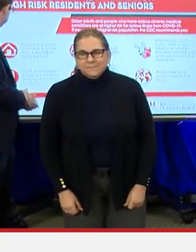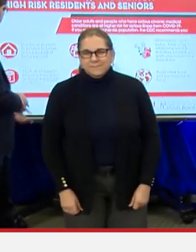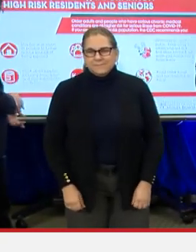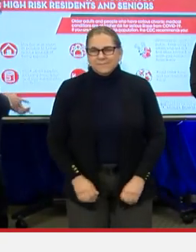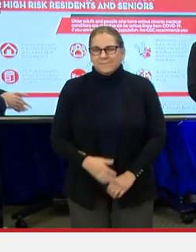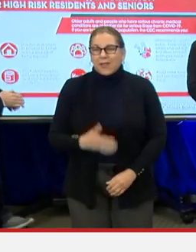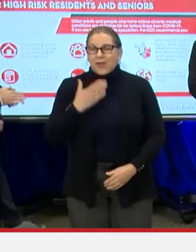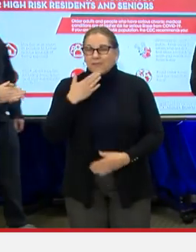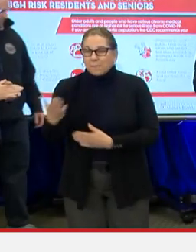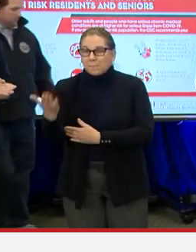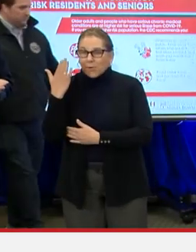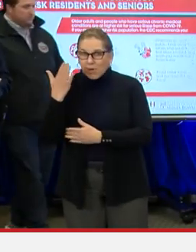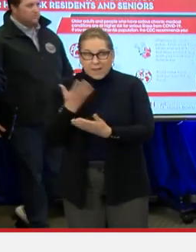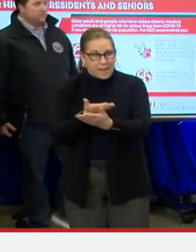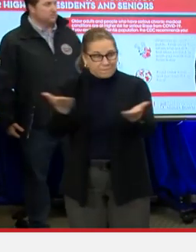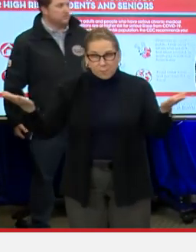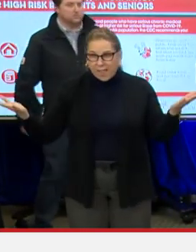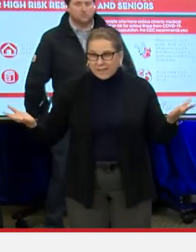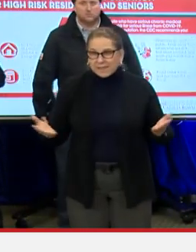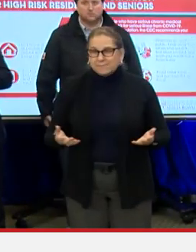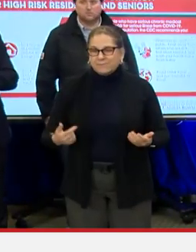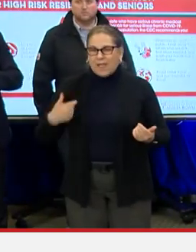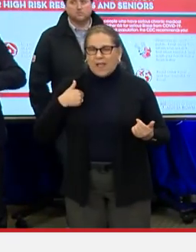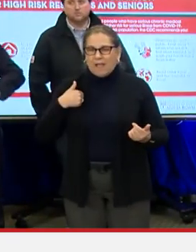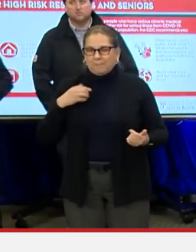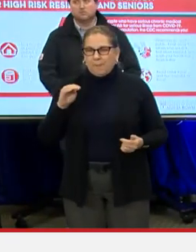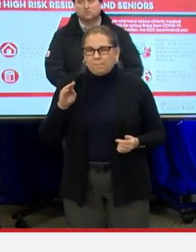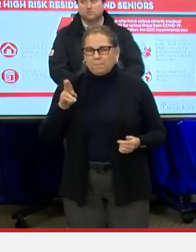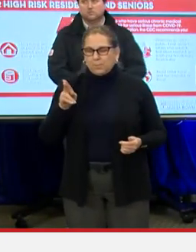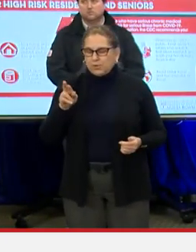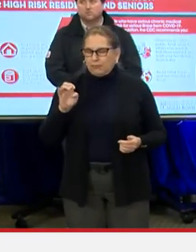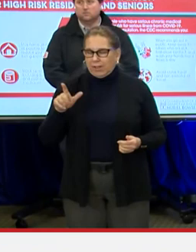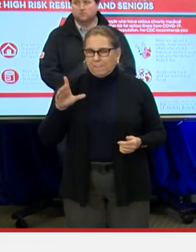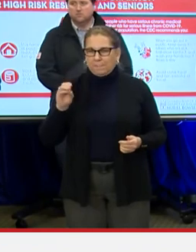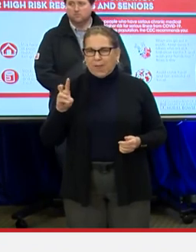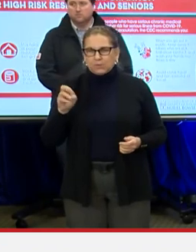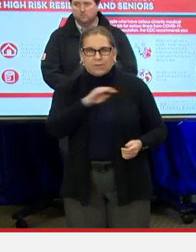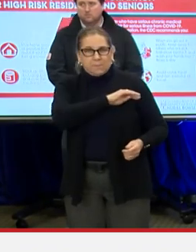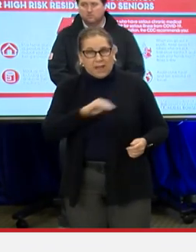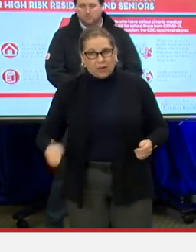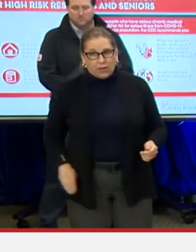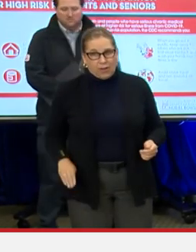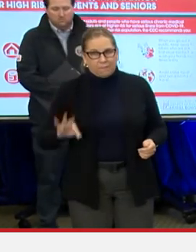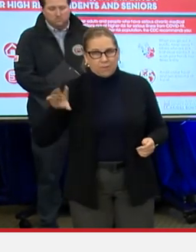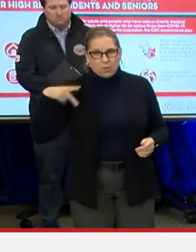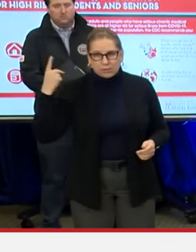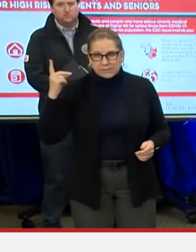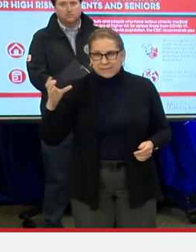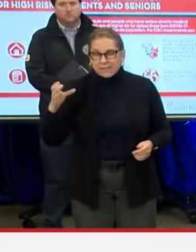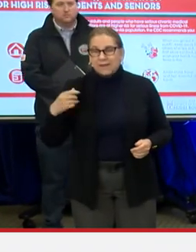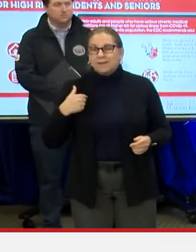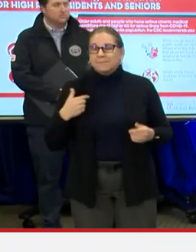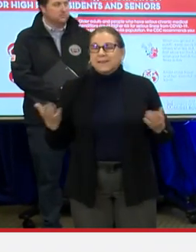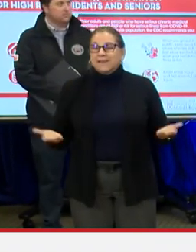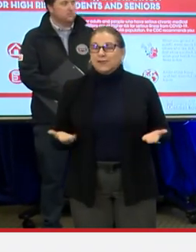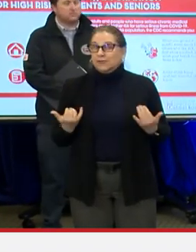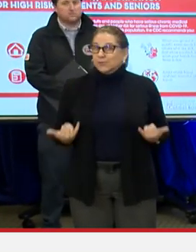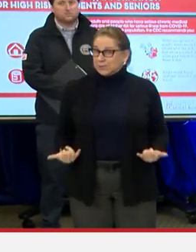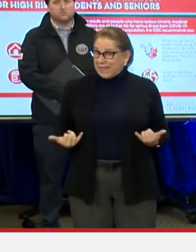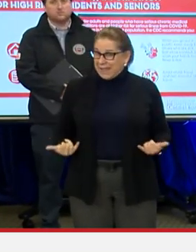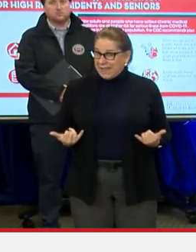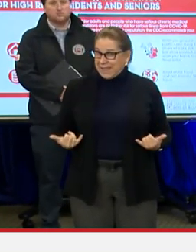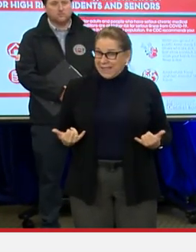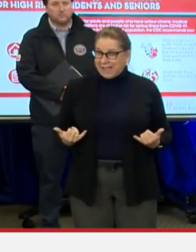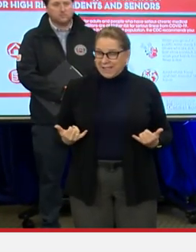Good morning, everybody. I'm Muriel Bowser. I'm the mayor of Washington, D.C., and I'm here today to provide the